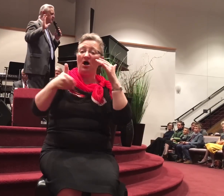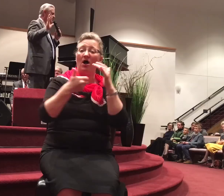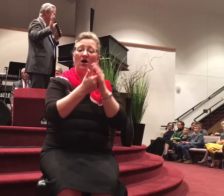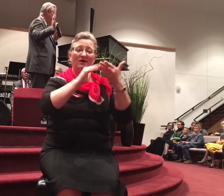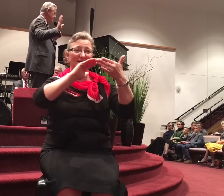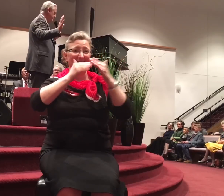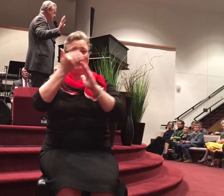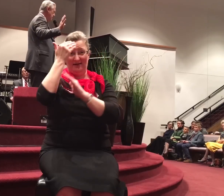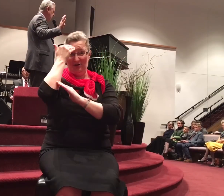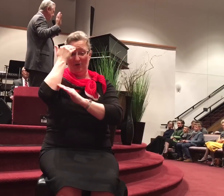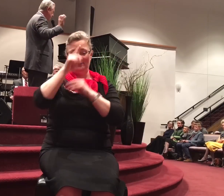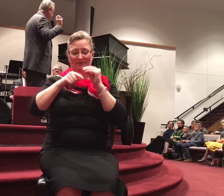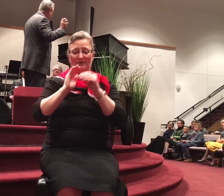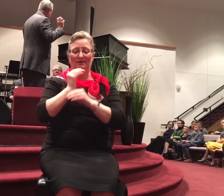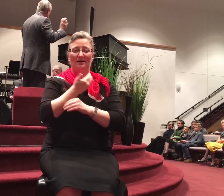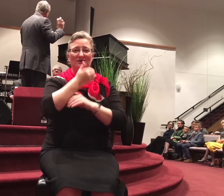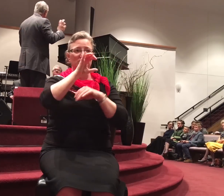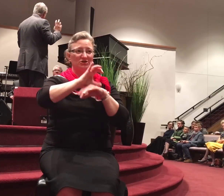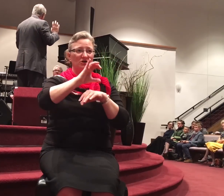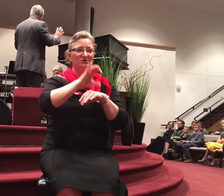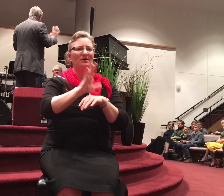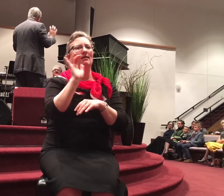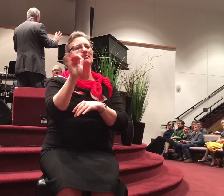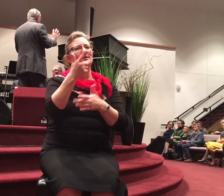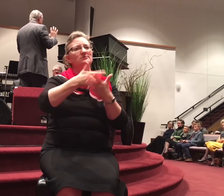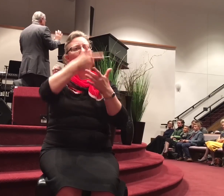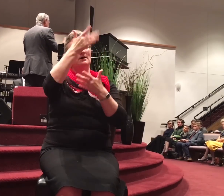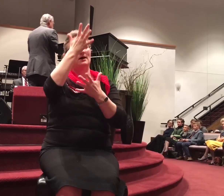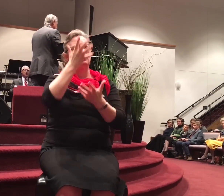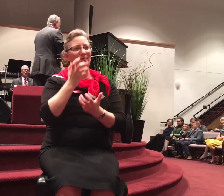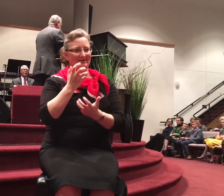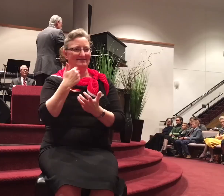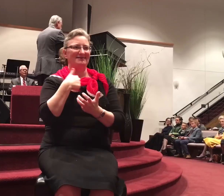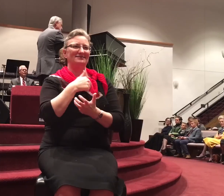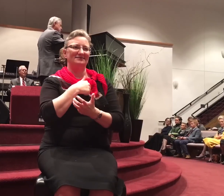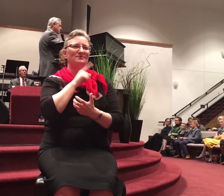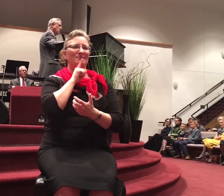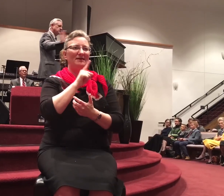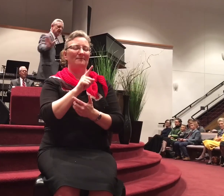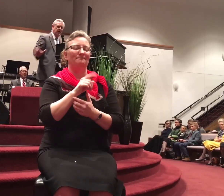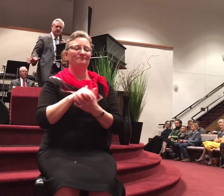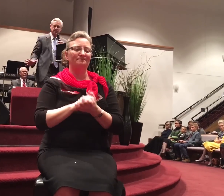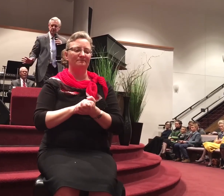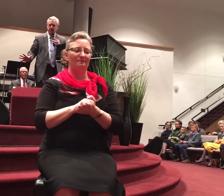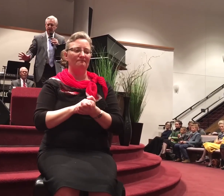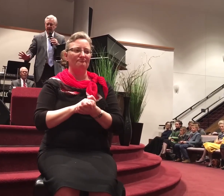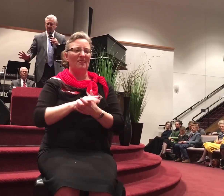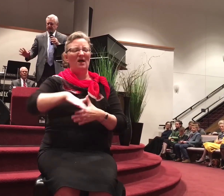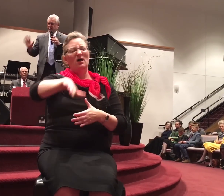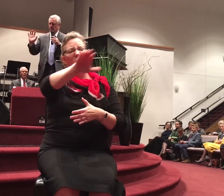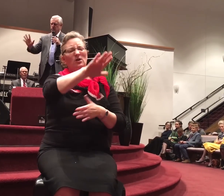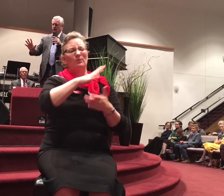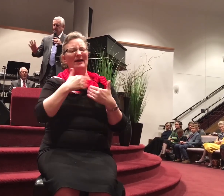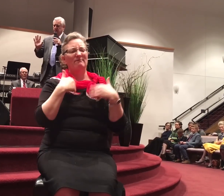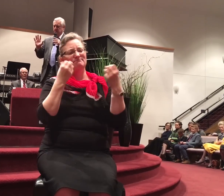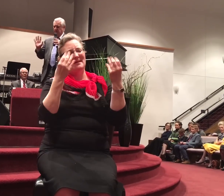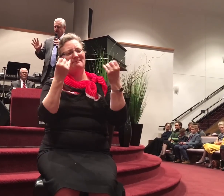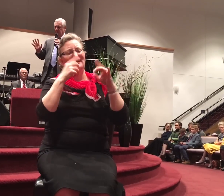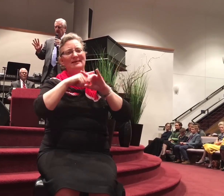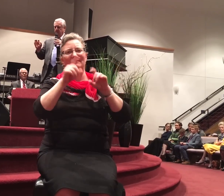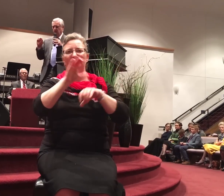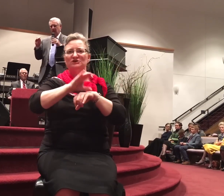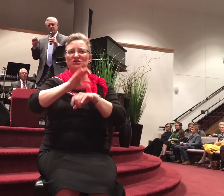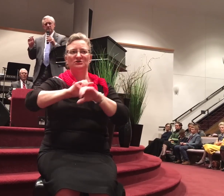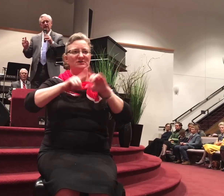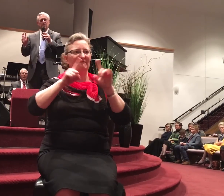the church is there. And I think that's what God wants the church to be. Now, there are churches of all sizes, and each situation is